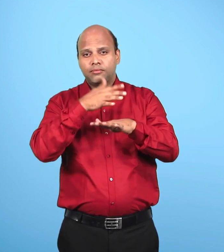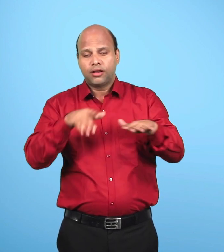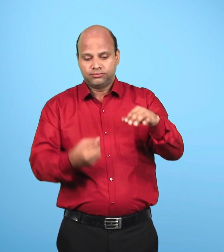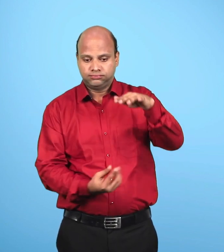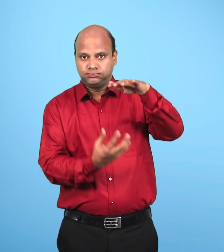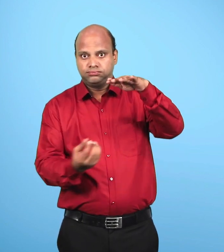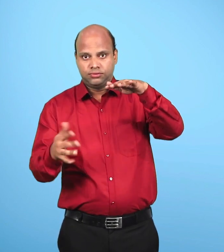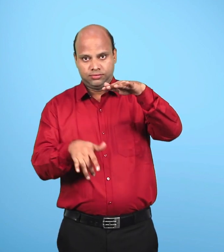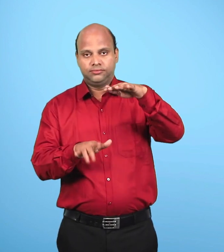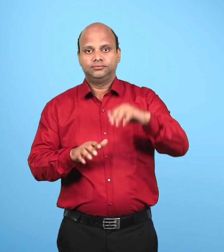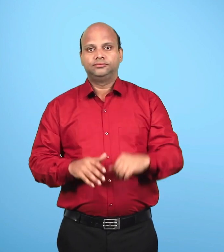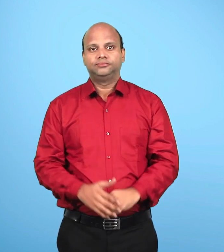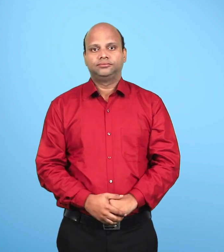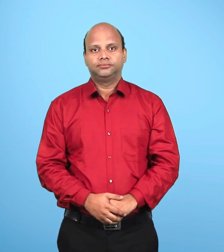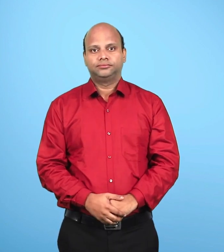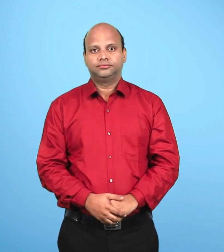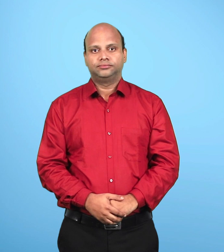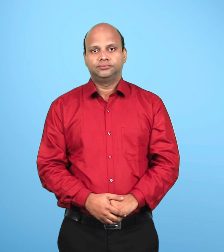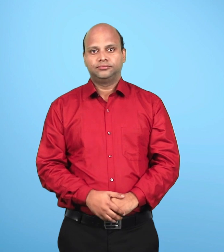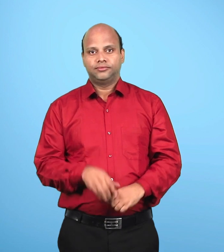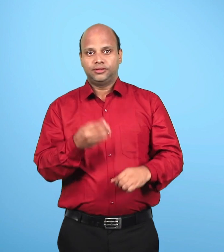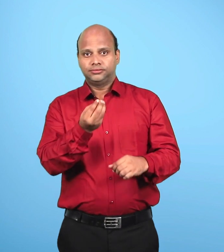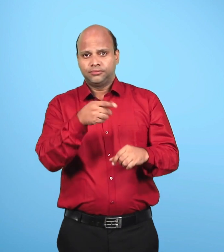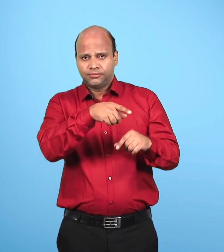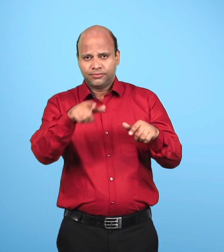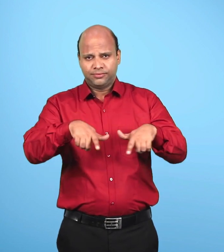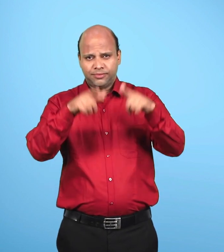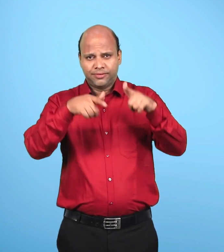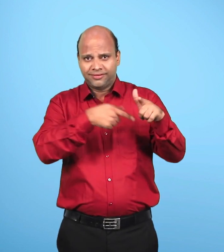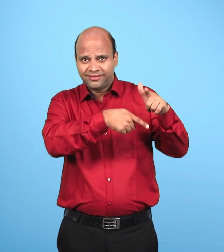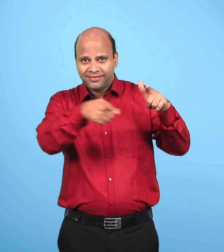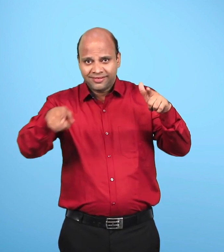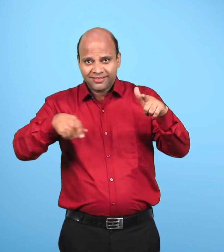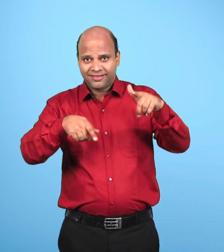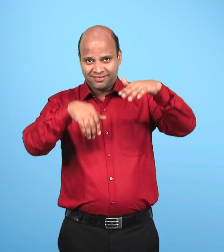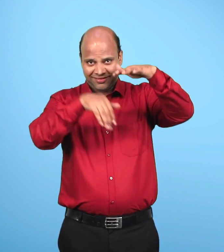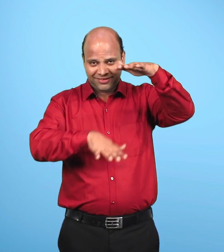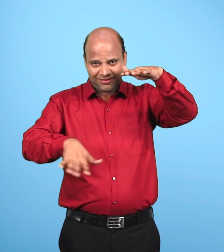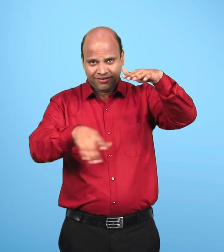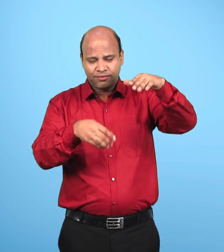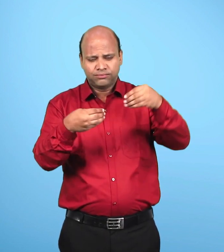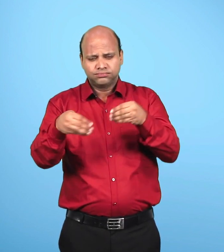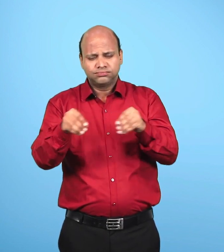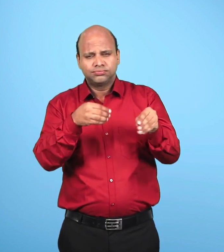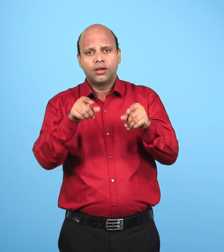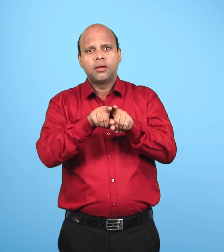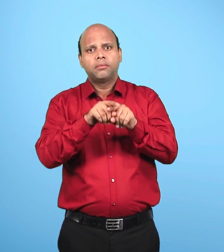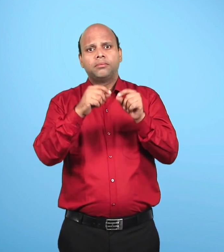All parts of such plants are underwater. Some of these plants have narrow and thin ribbon-like